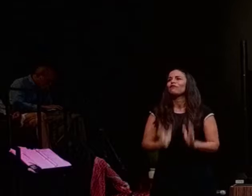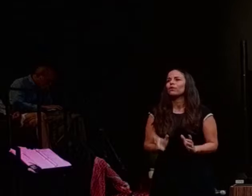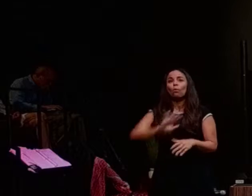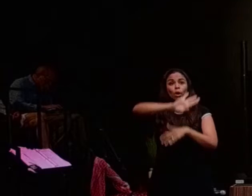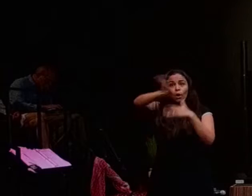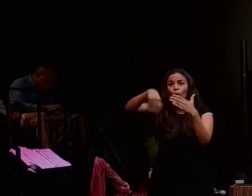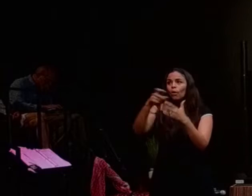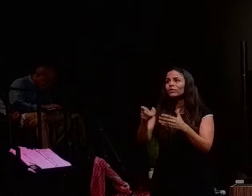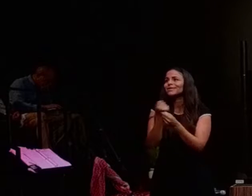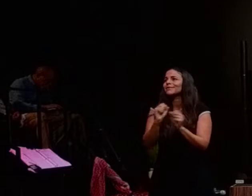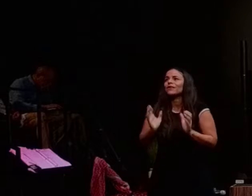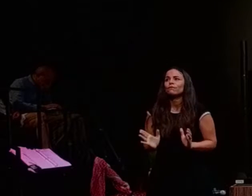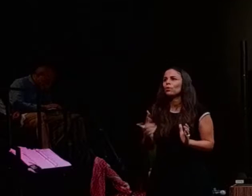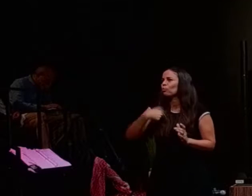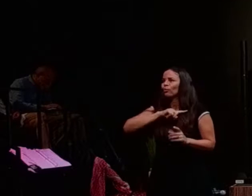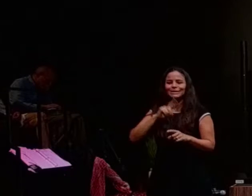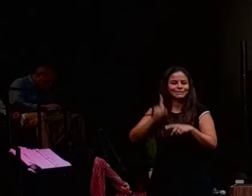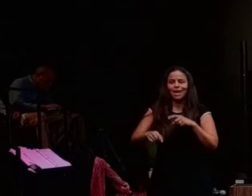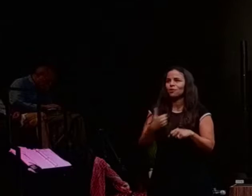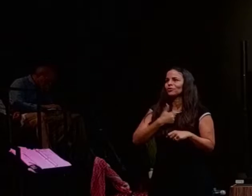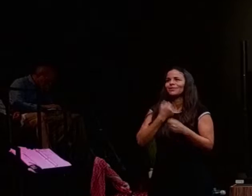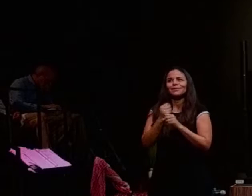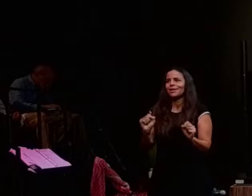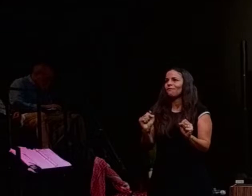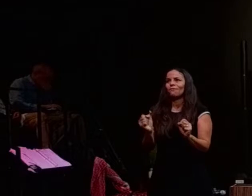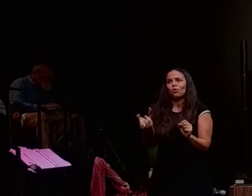room need a Savior. We can't save ourselves on our own.